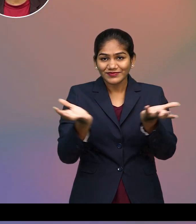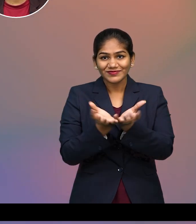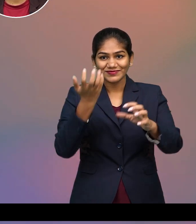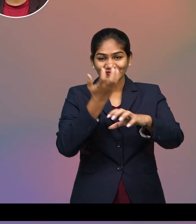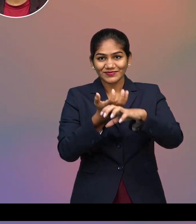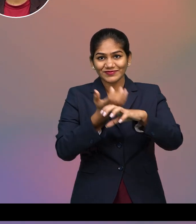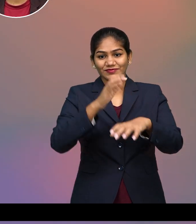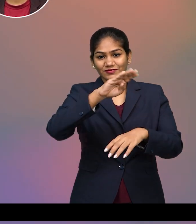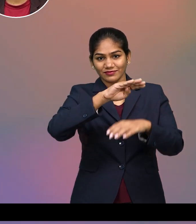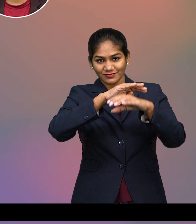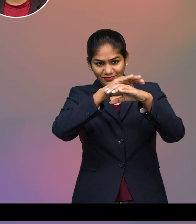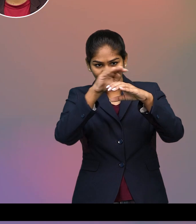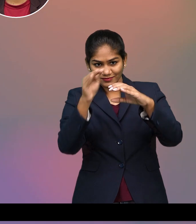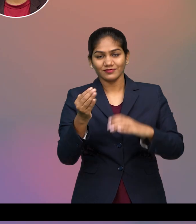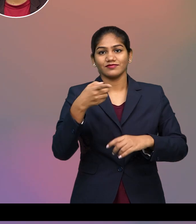layer.